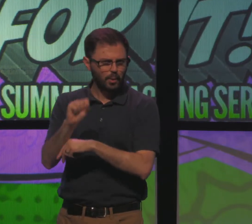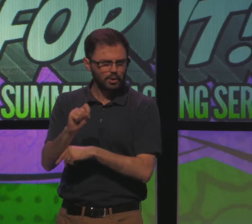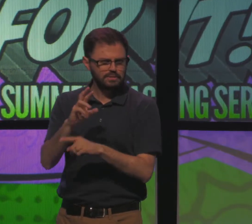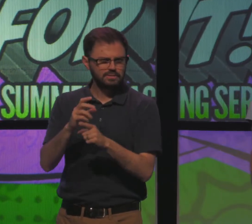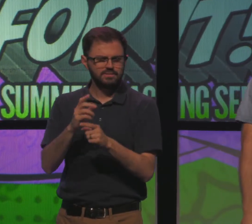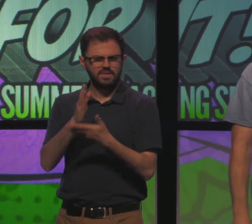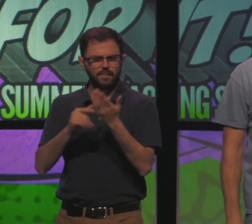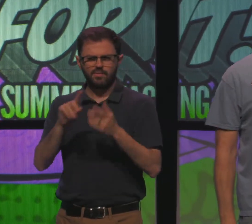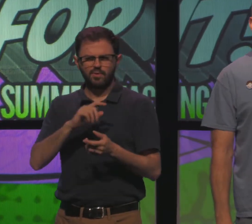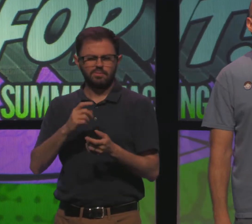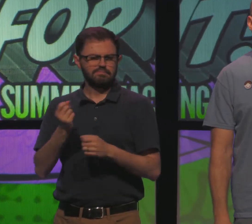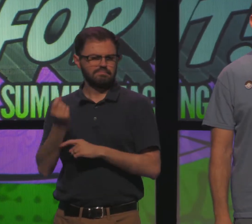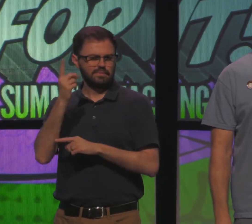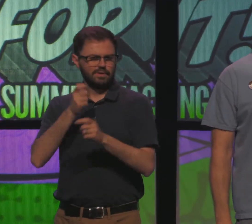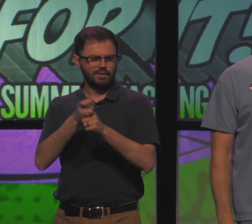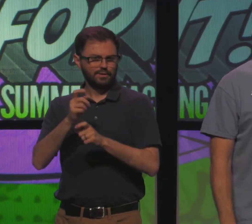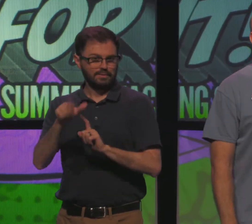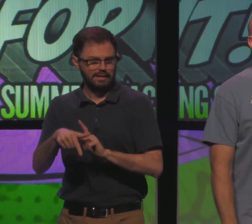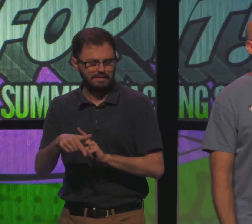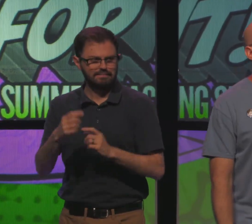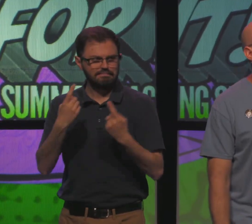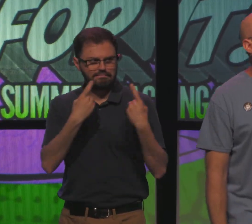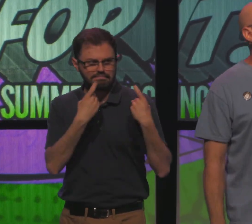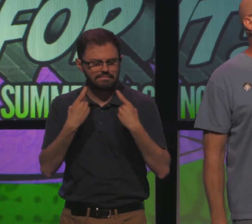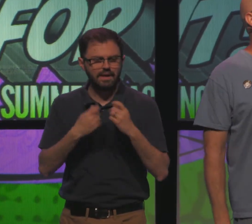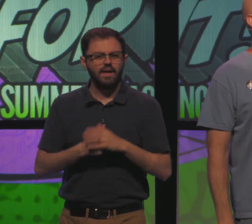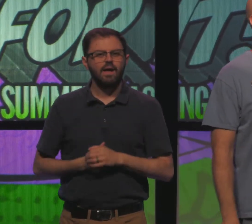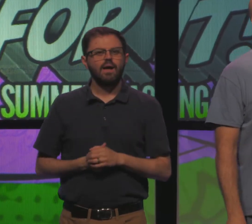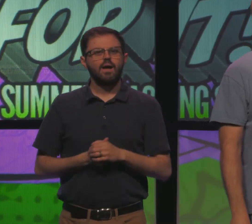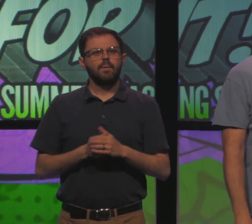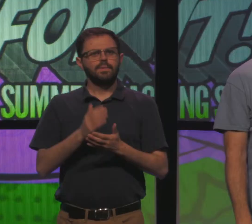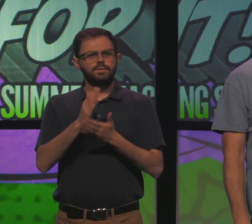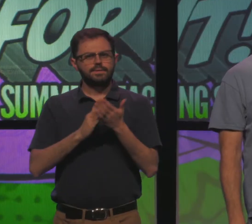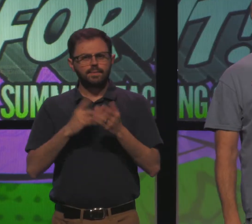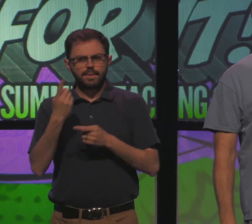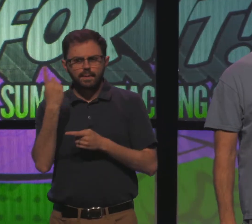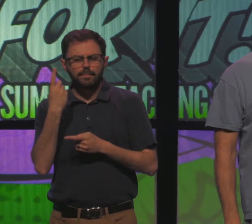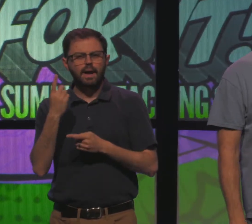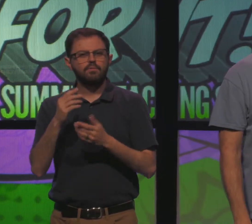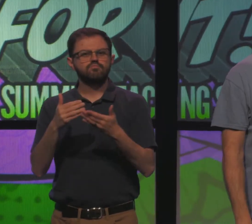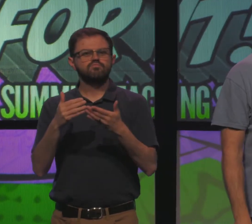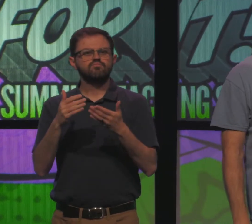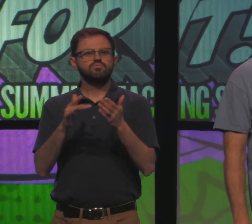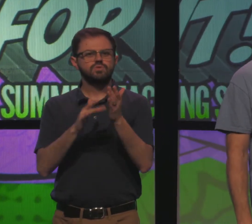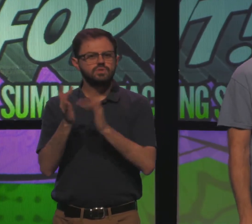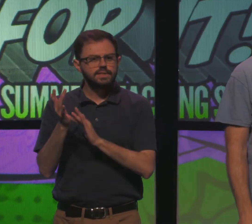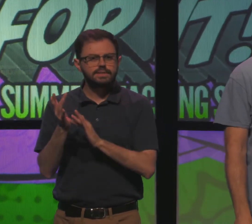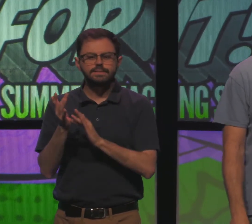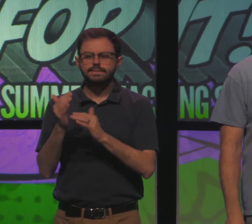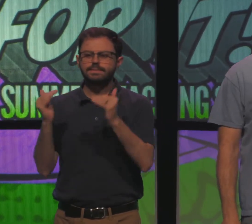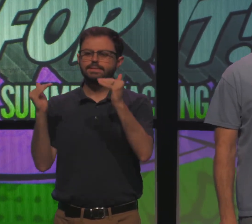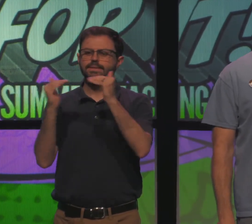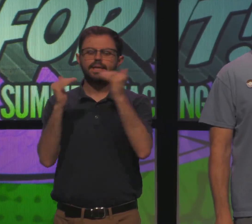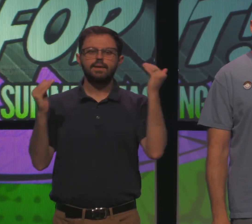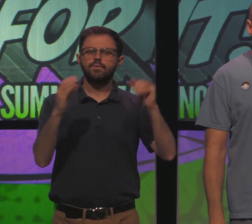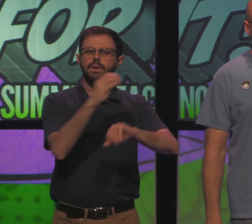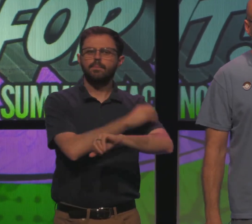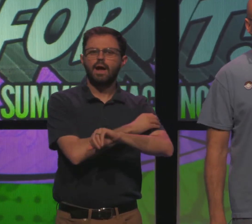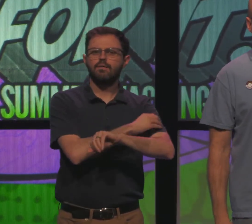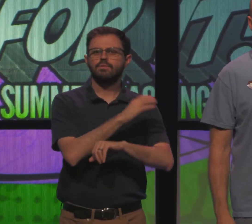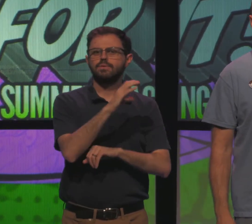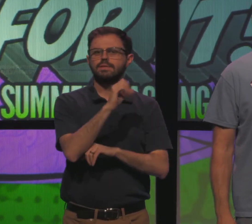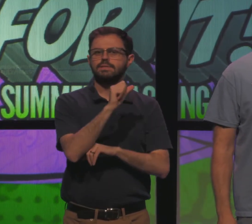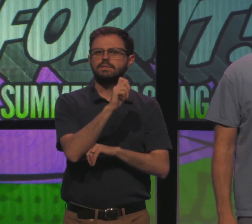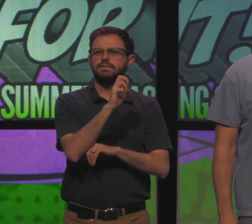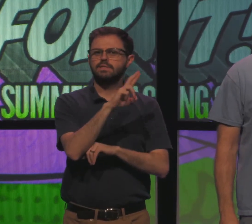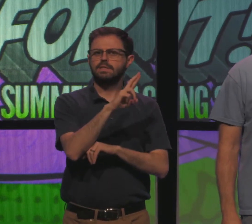That there's something about the life of Jesus that is even as powerful as Caesar, Augustus, who was said to be born through the